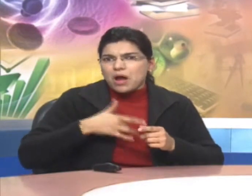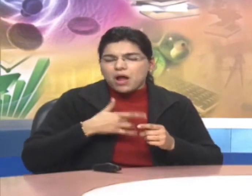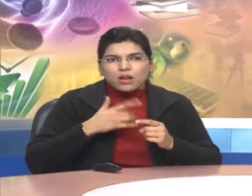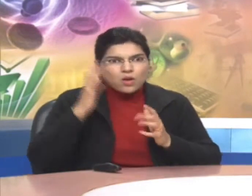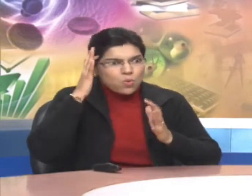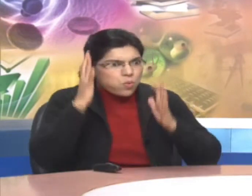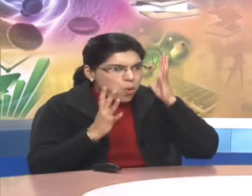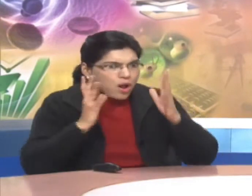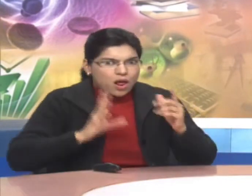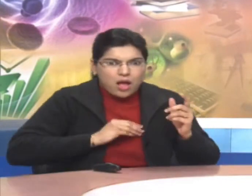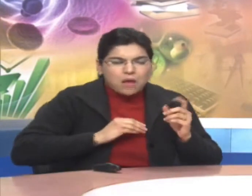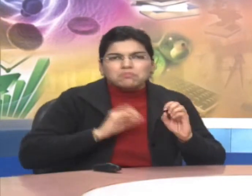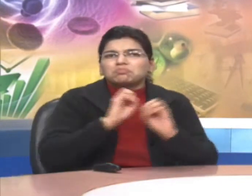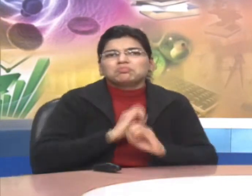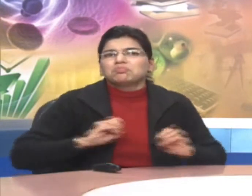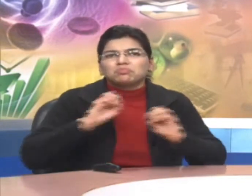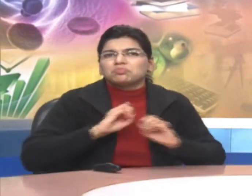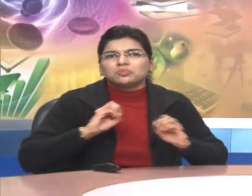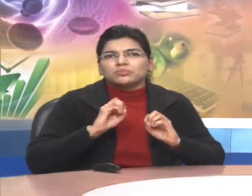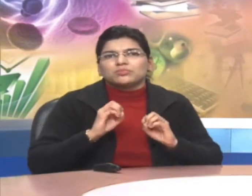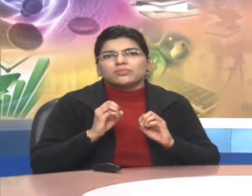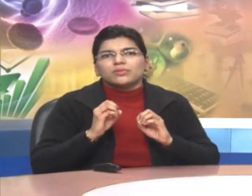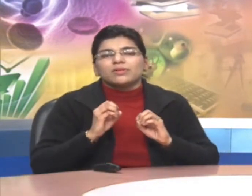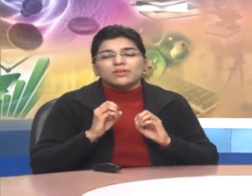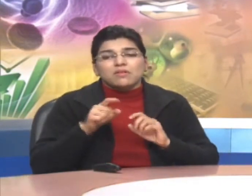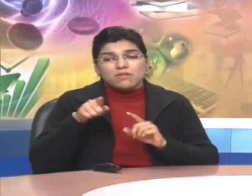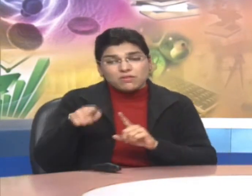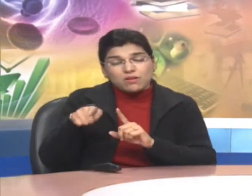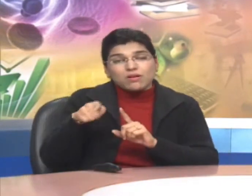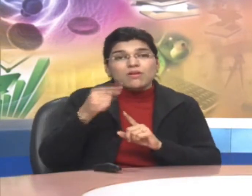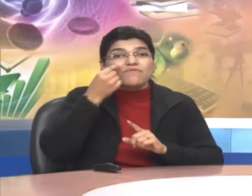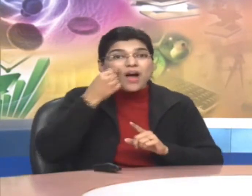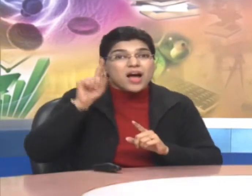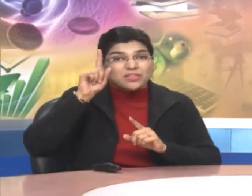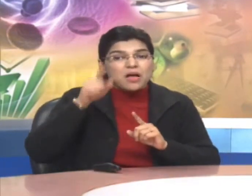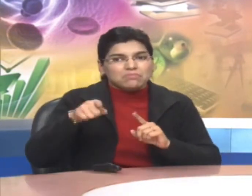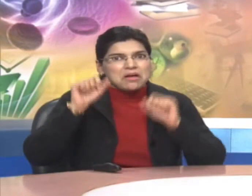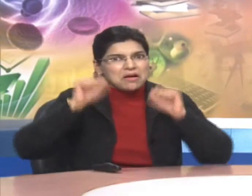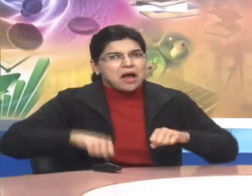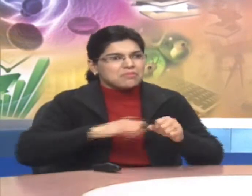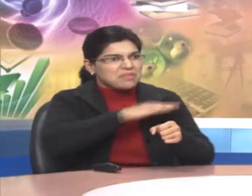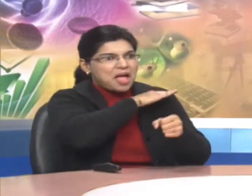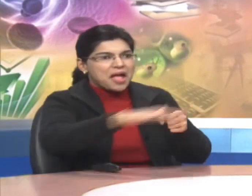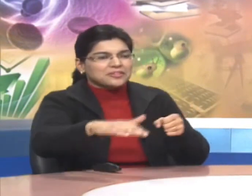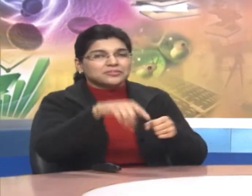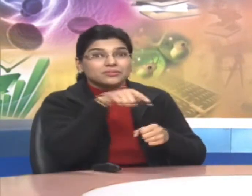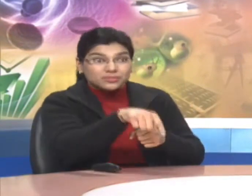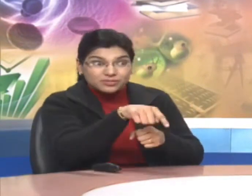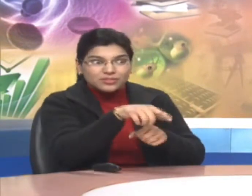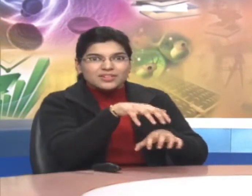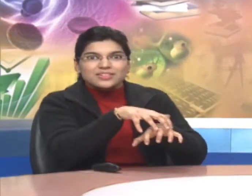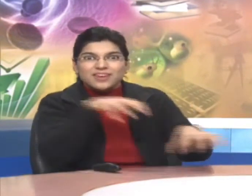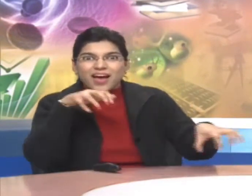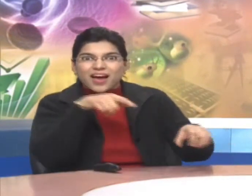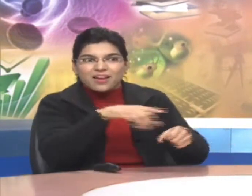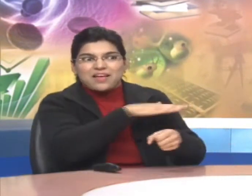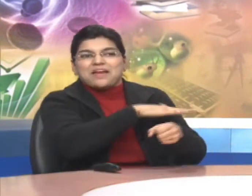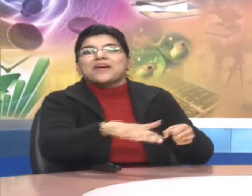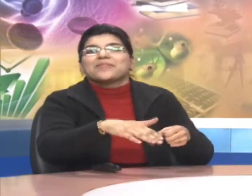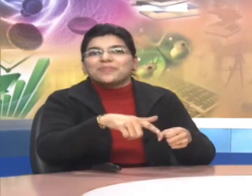besides, he had the axe with him, his father's axe, and he now knew to use